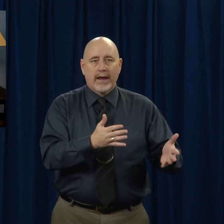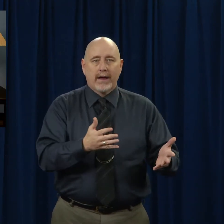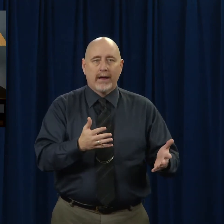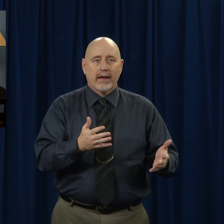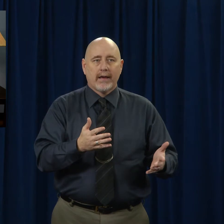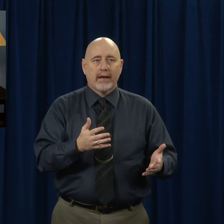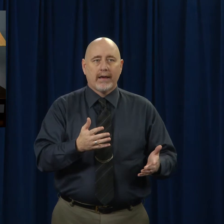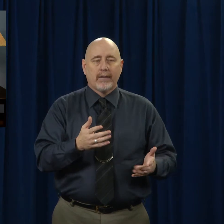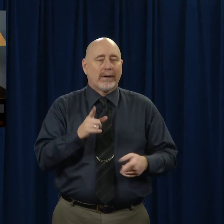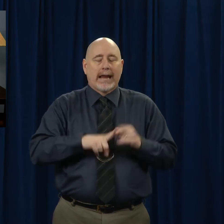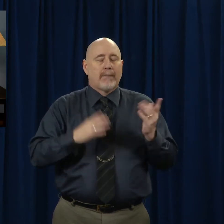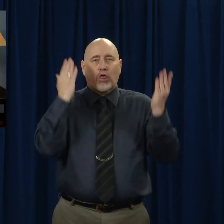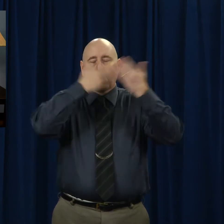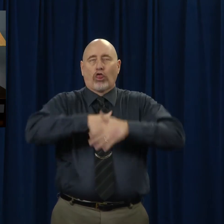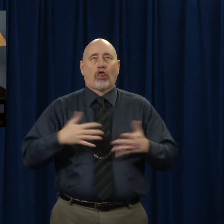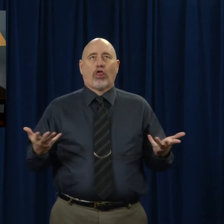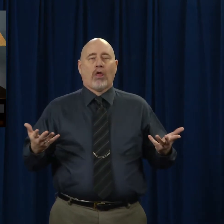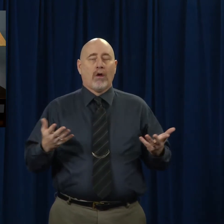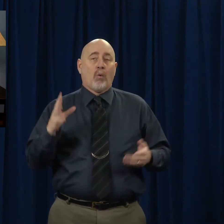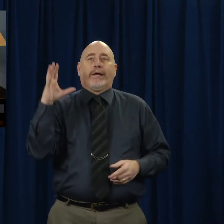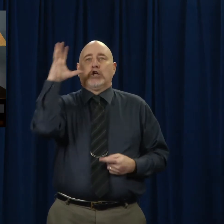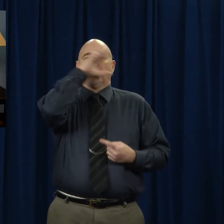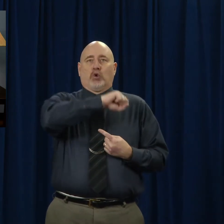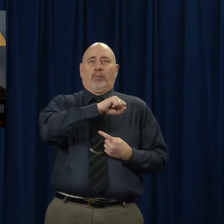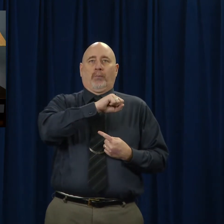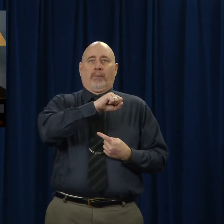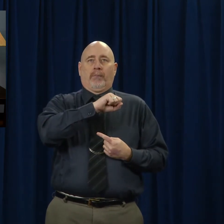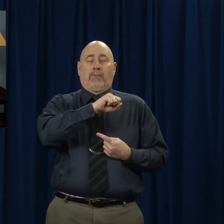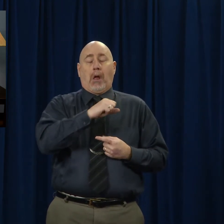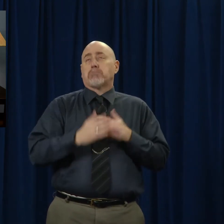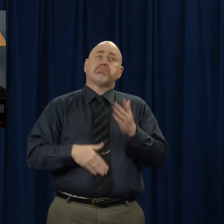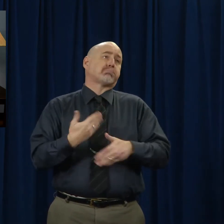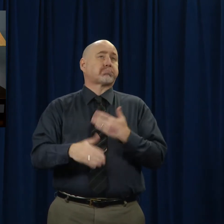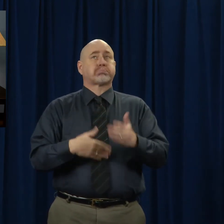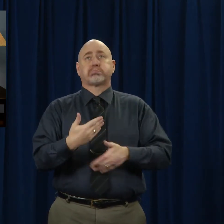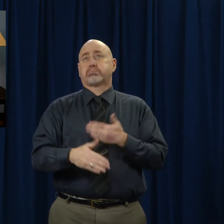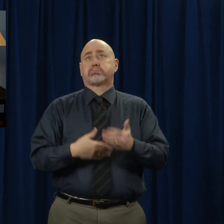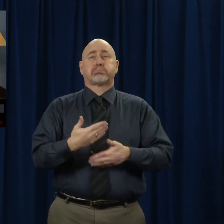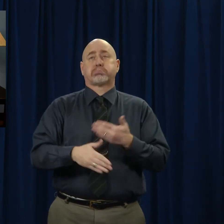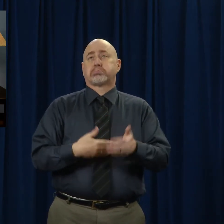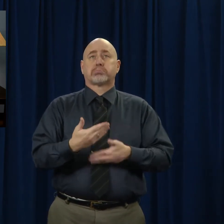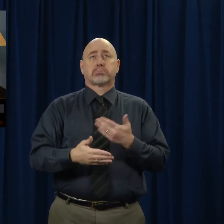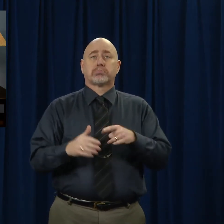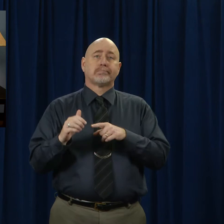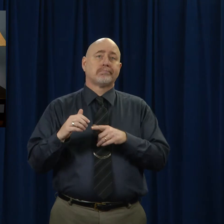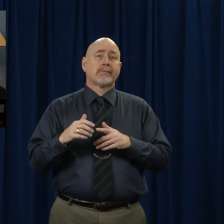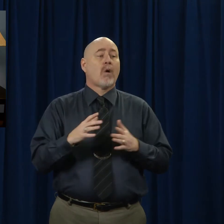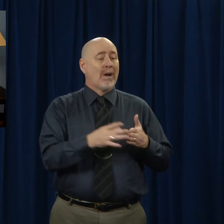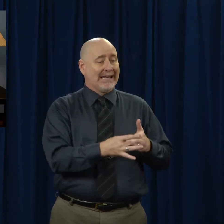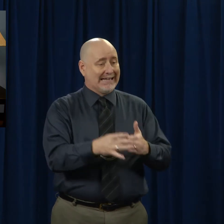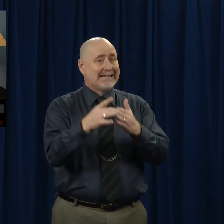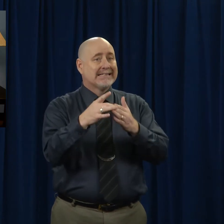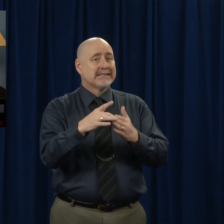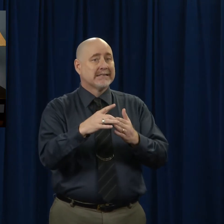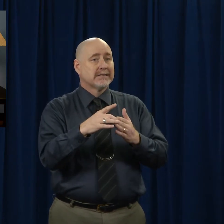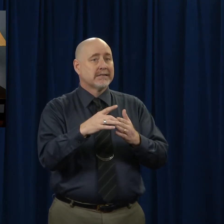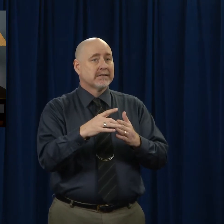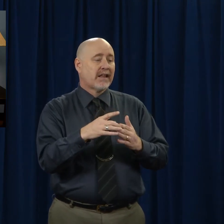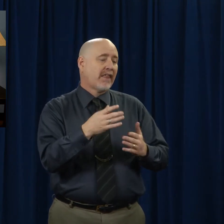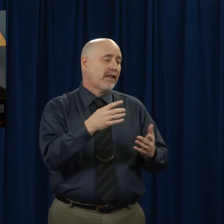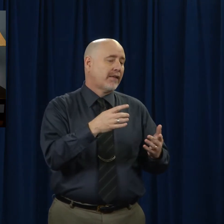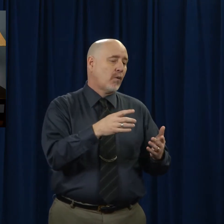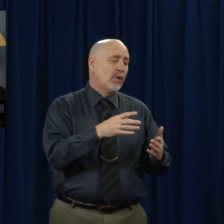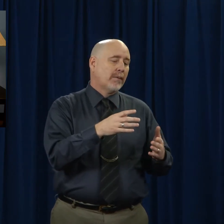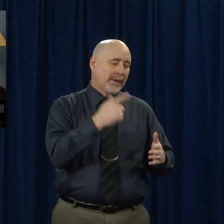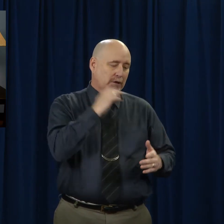can't just be aloof to this, where we assume that we can go along in some practices that will lead to immorality, but it won't because